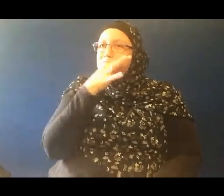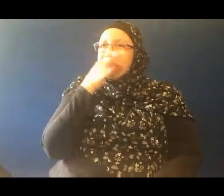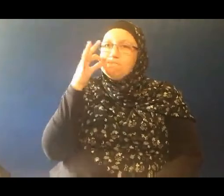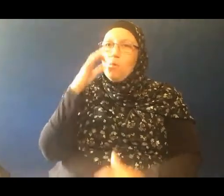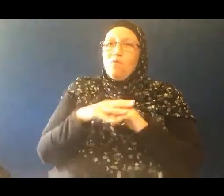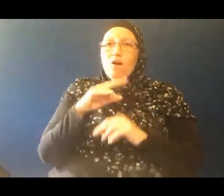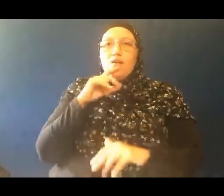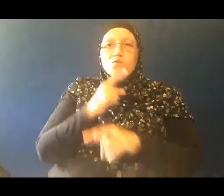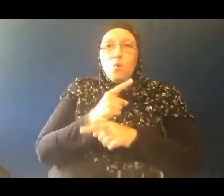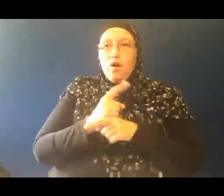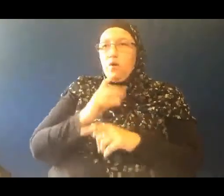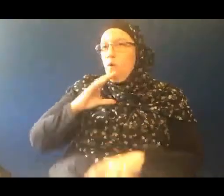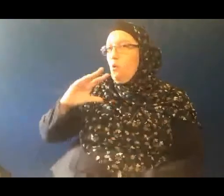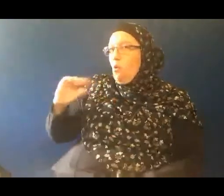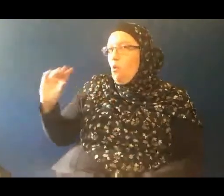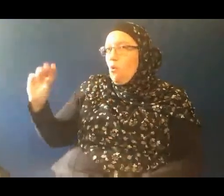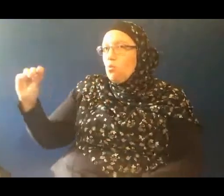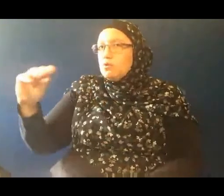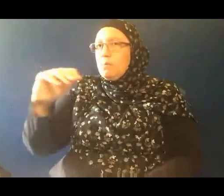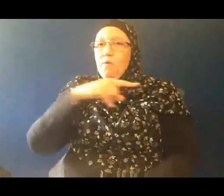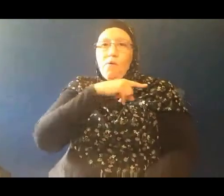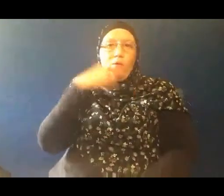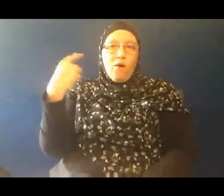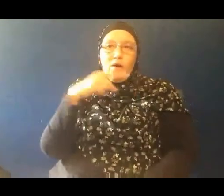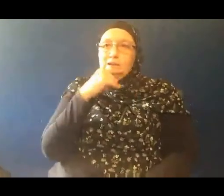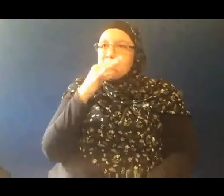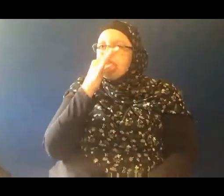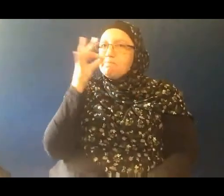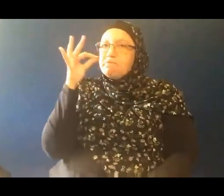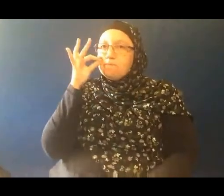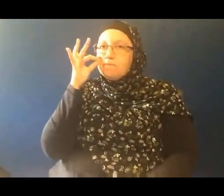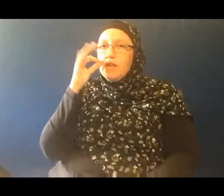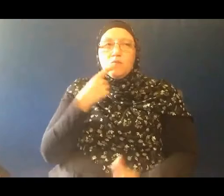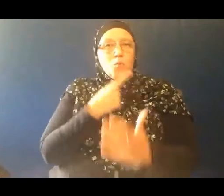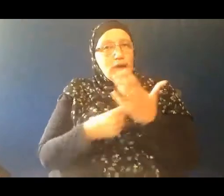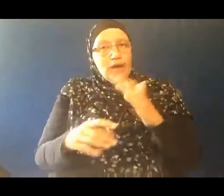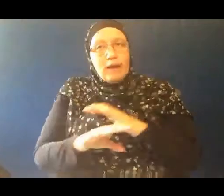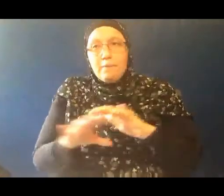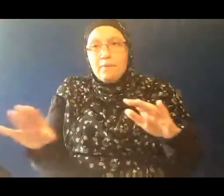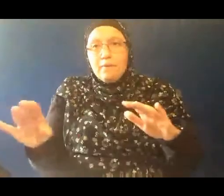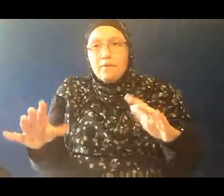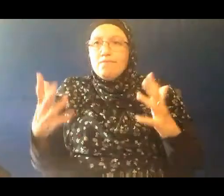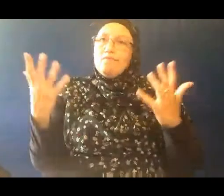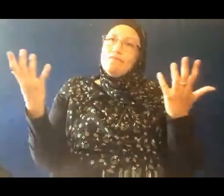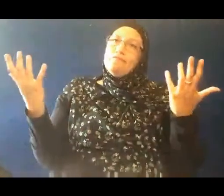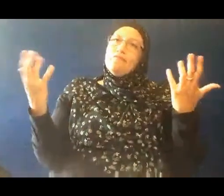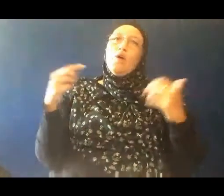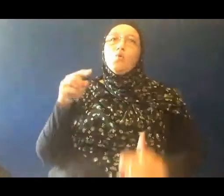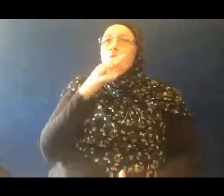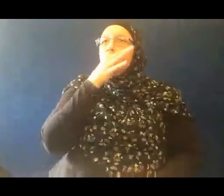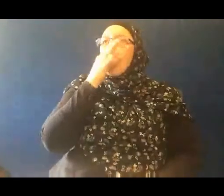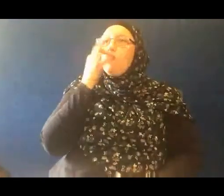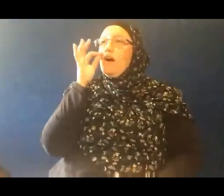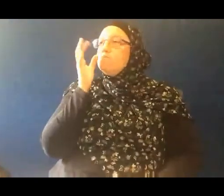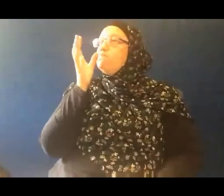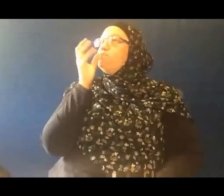mouth against gossiping as well, lying as well, swearing as well. What kind of a fasting person you are that you